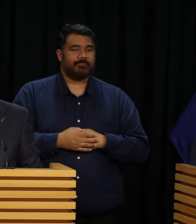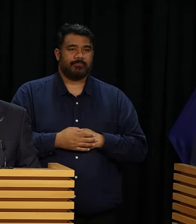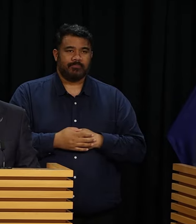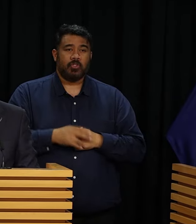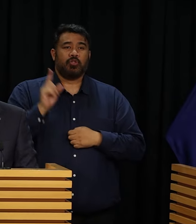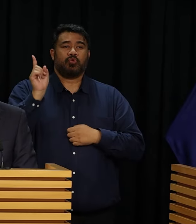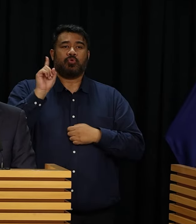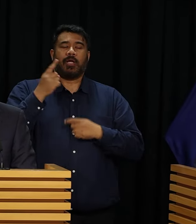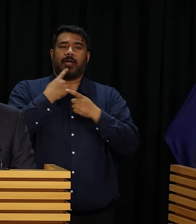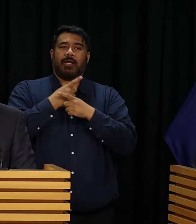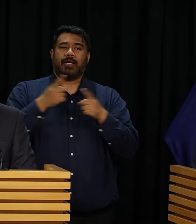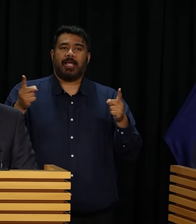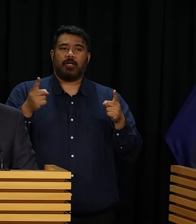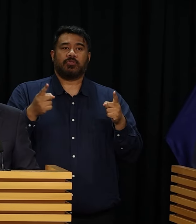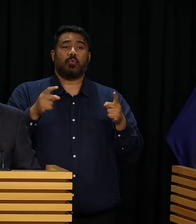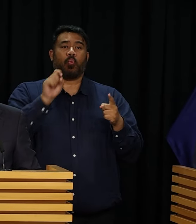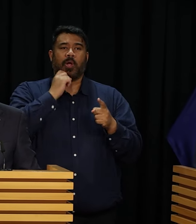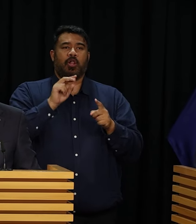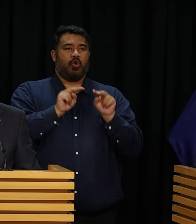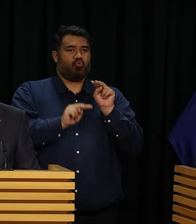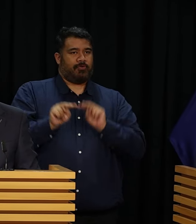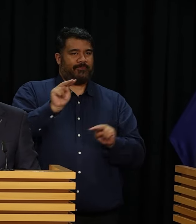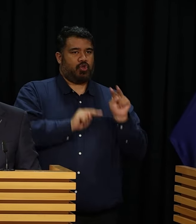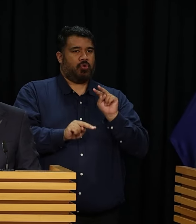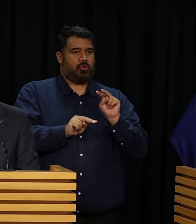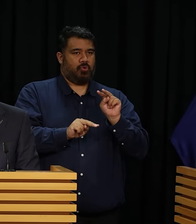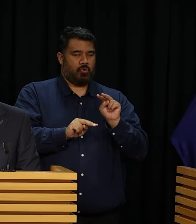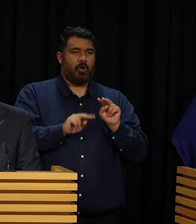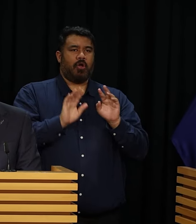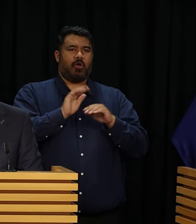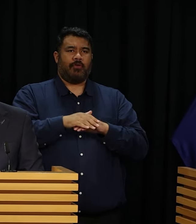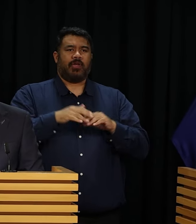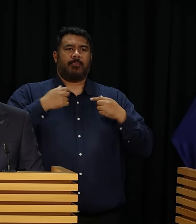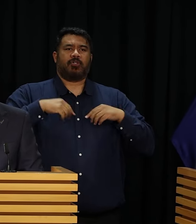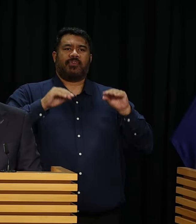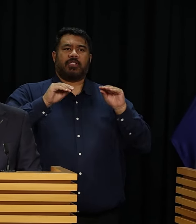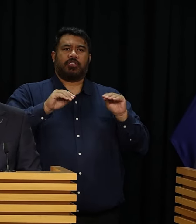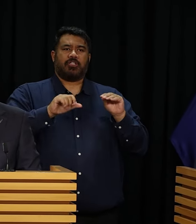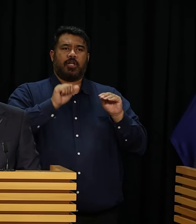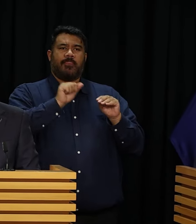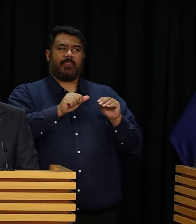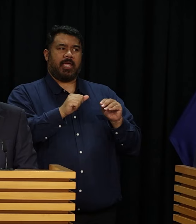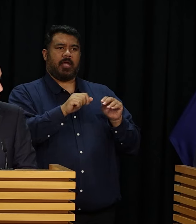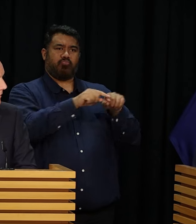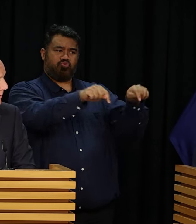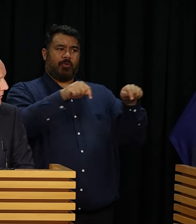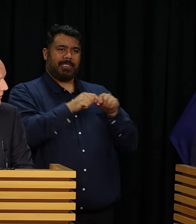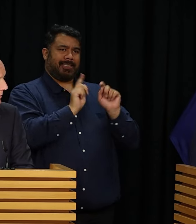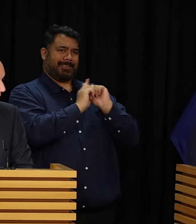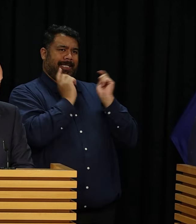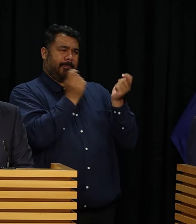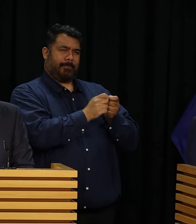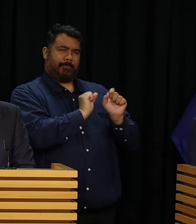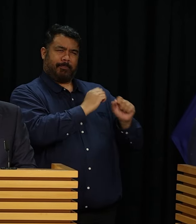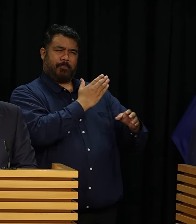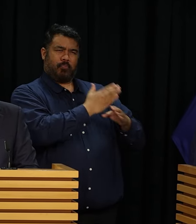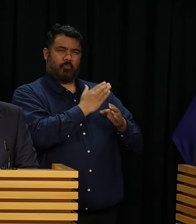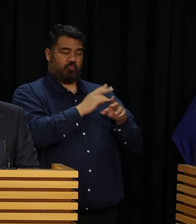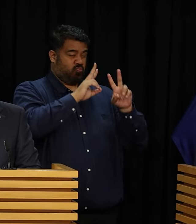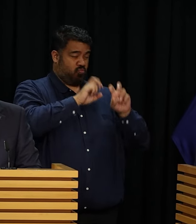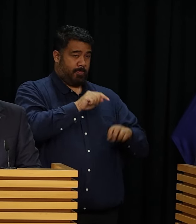I'm announcing an independent review of the Ministry of Education's school property function. Shortly after I became the Minister, I learned